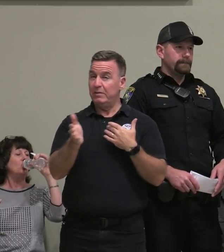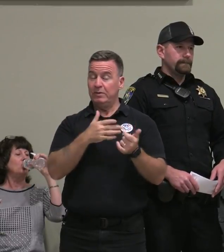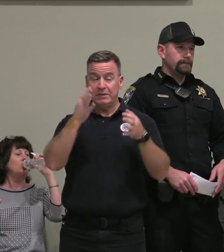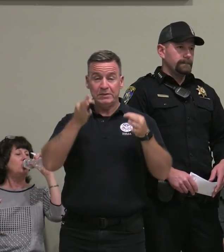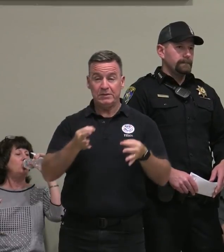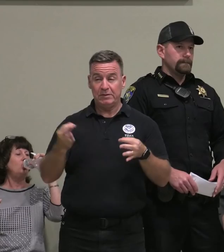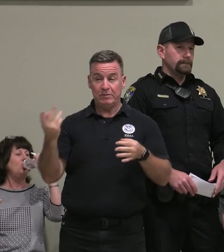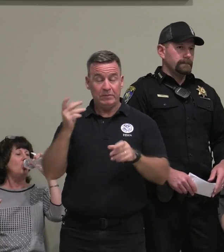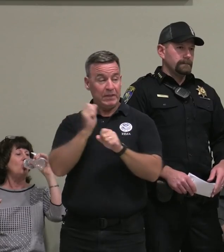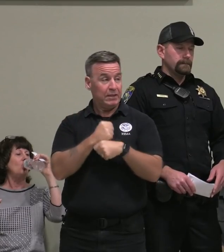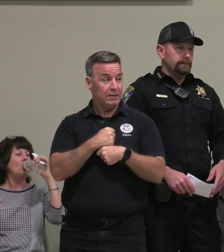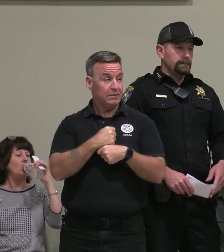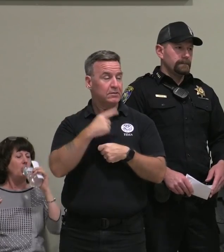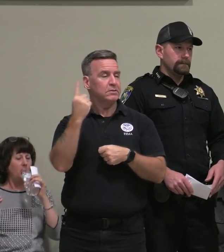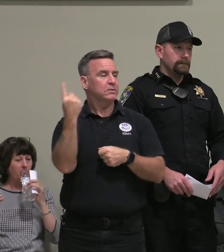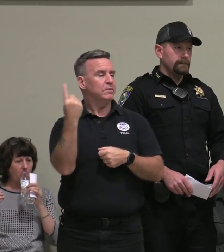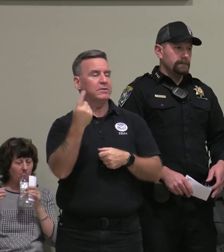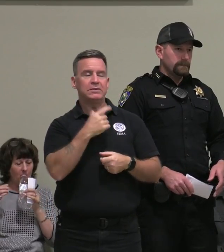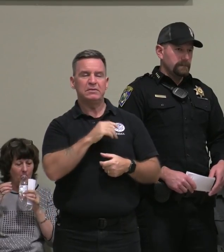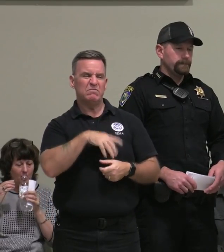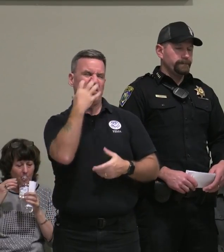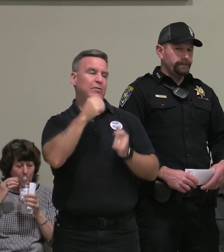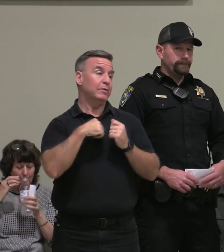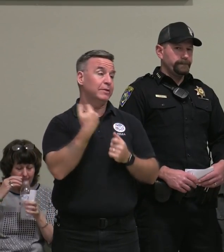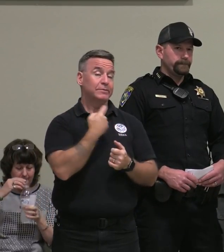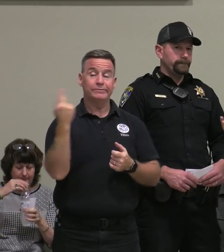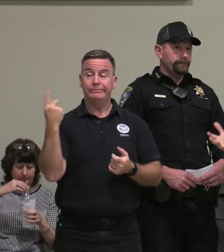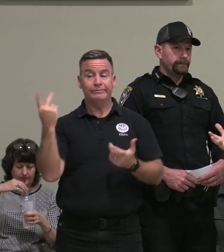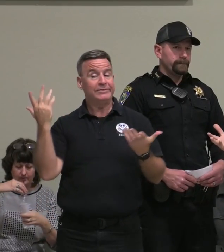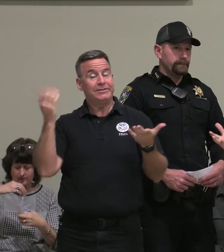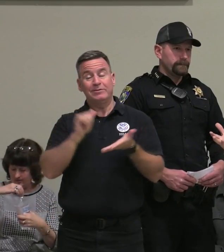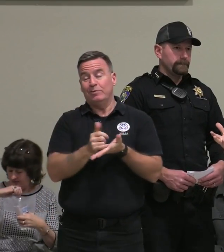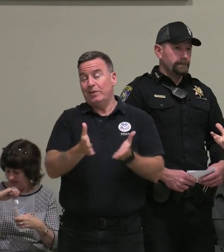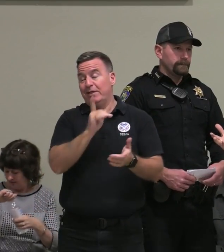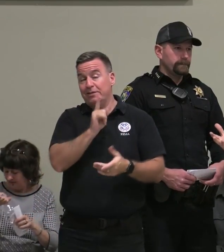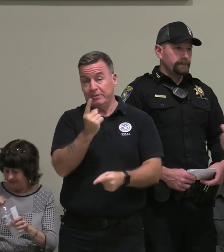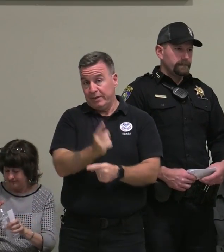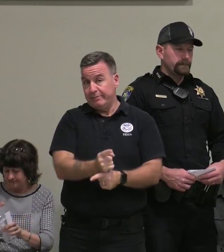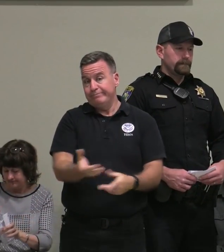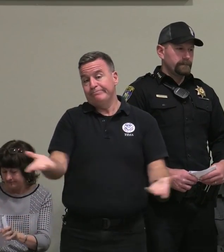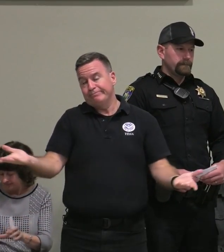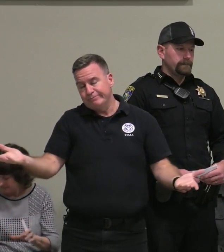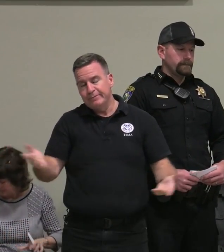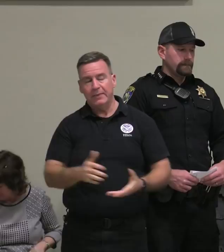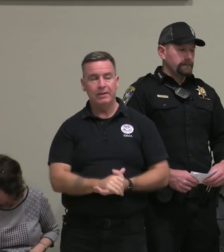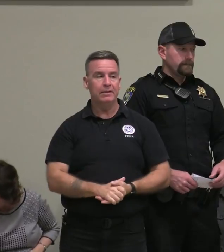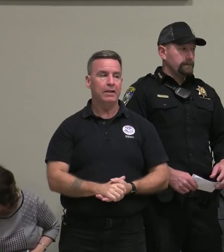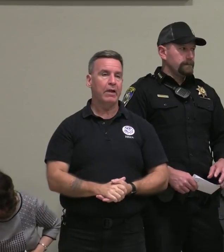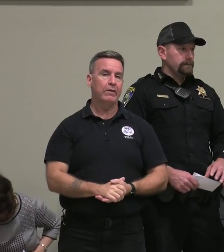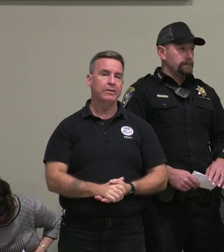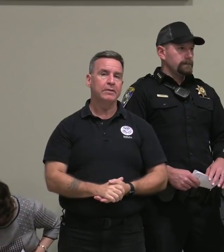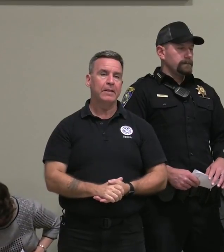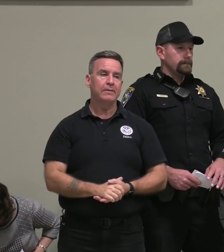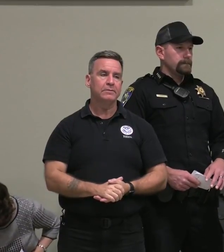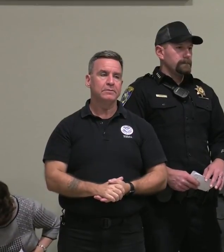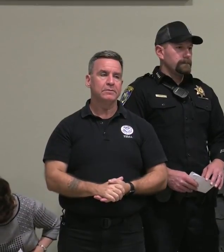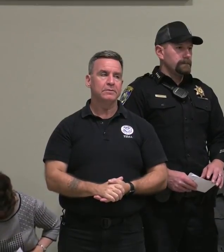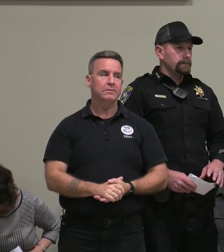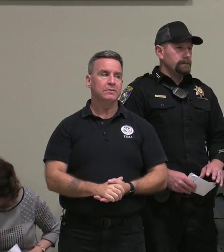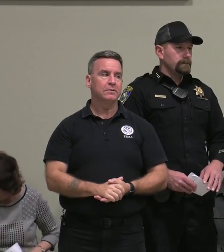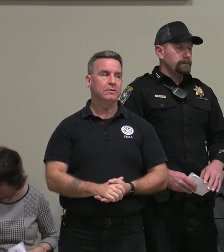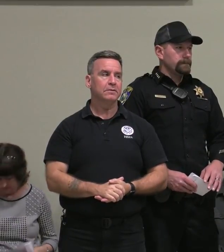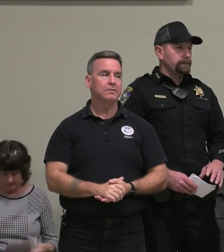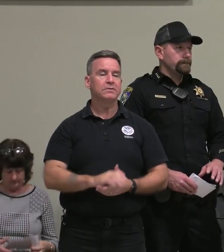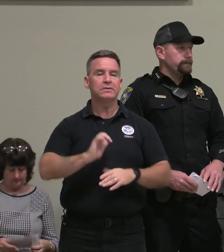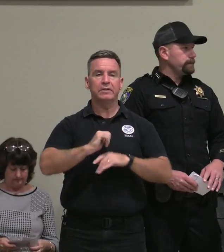decision we make, somebody is going to be angry with us. And that's just the way it is. Right? That's just the way it is. So we've set that